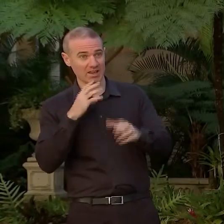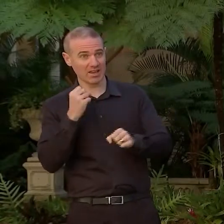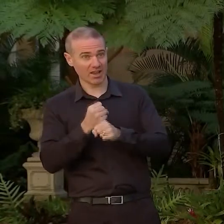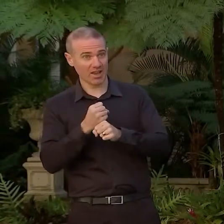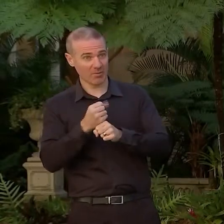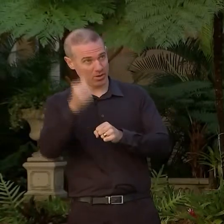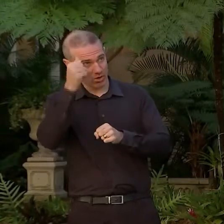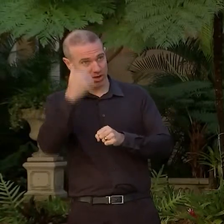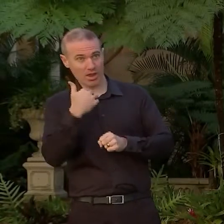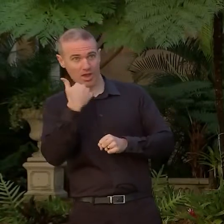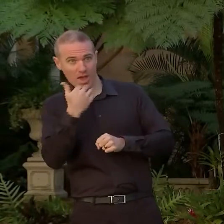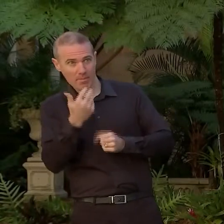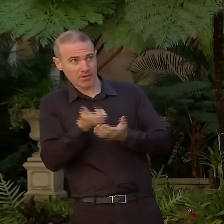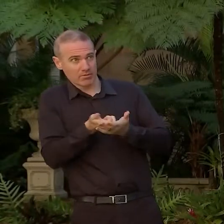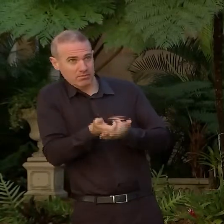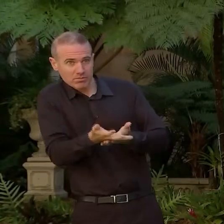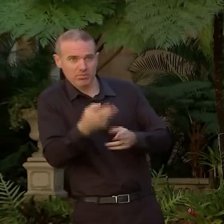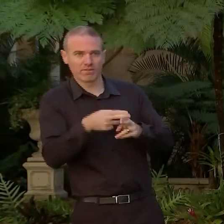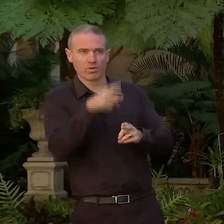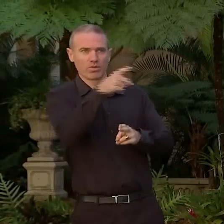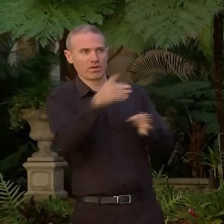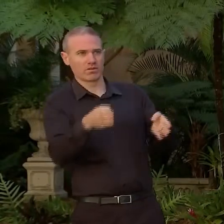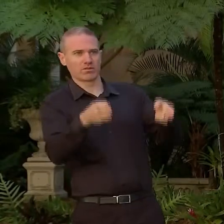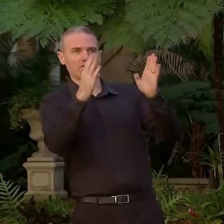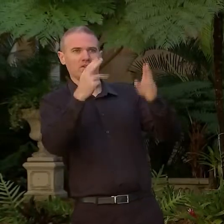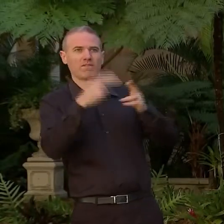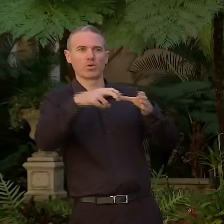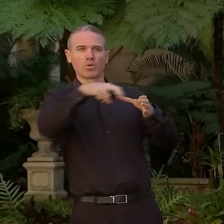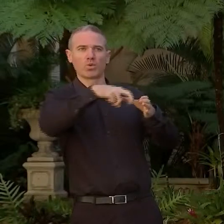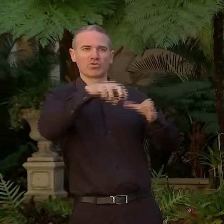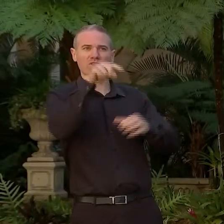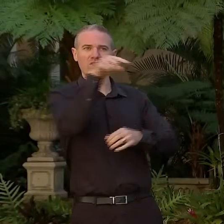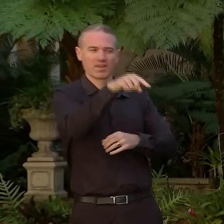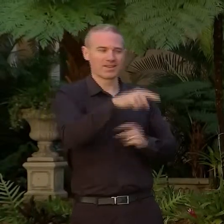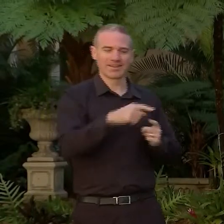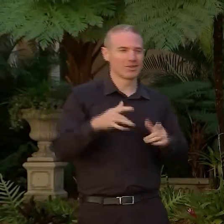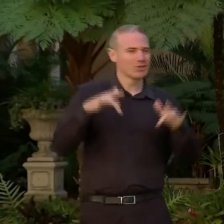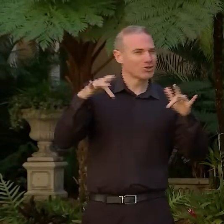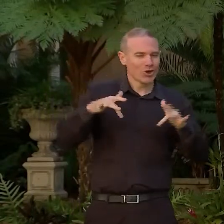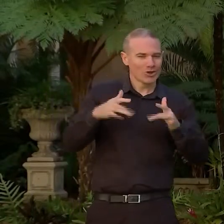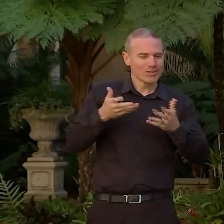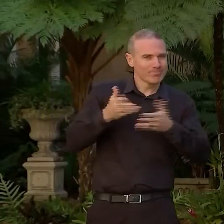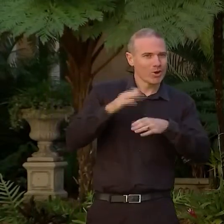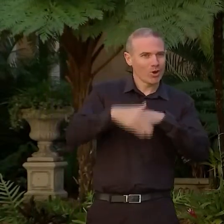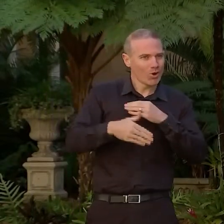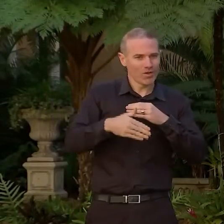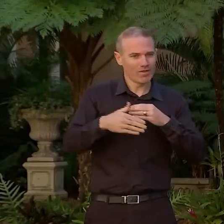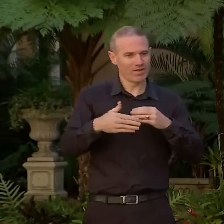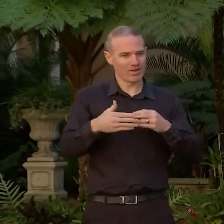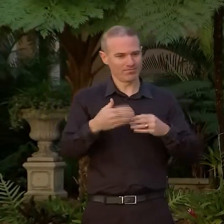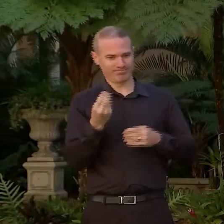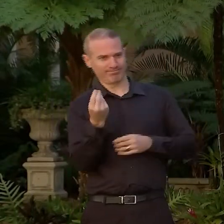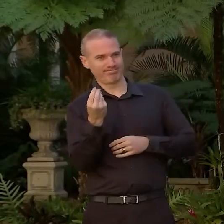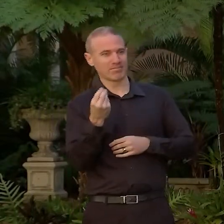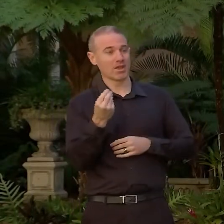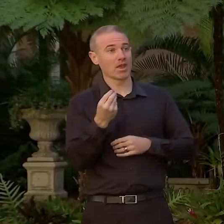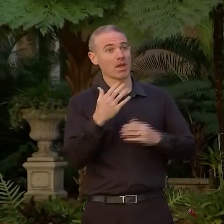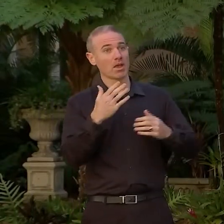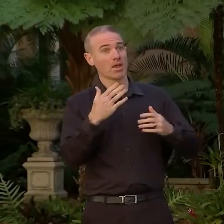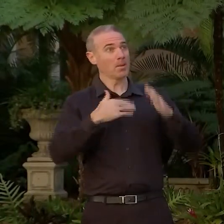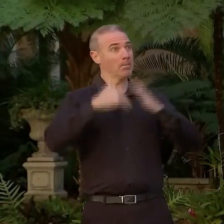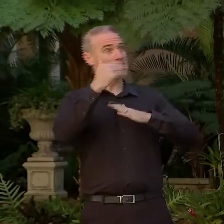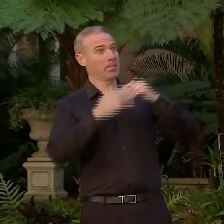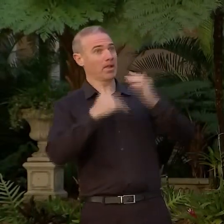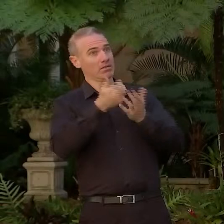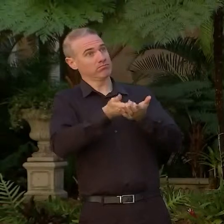yet? I don't think it's gotten to the level of detail of costs yet. The building costs will be borne by the